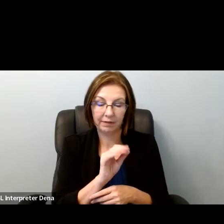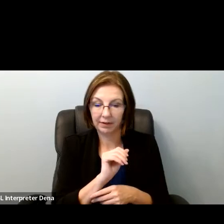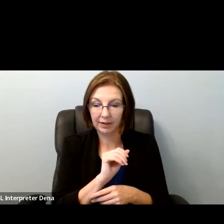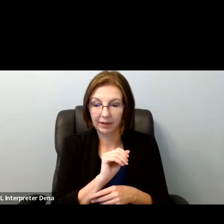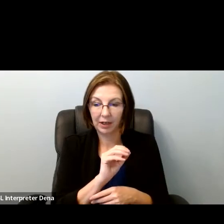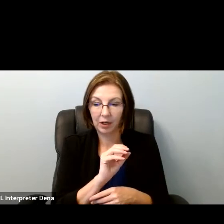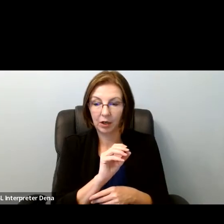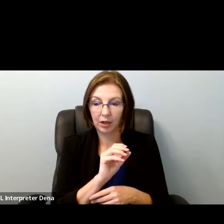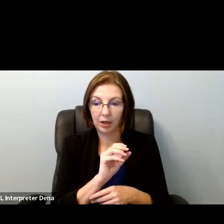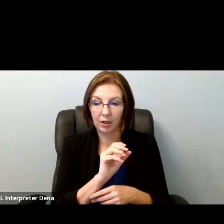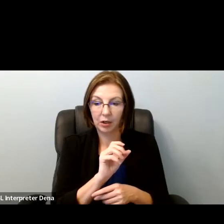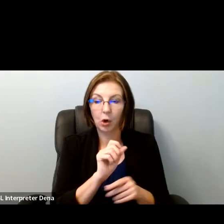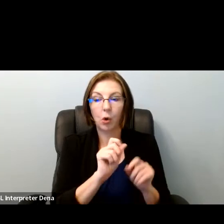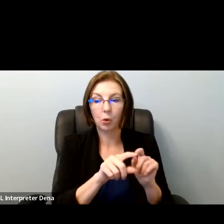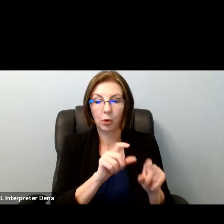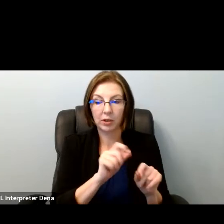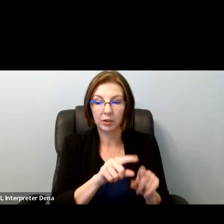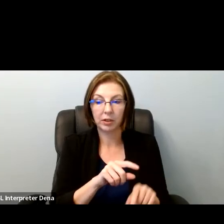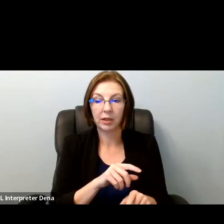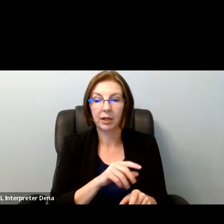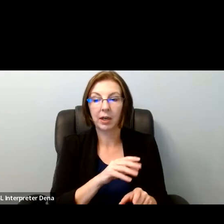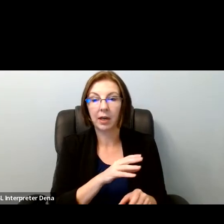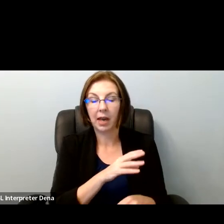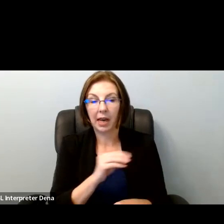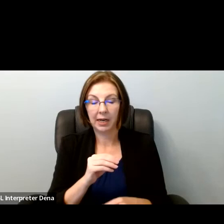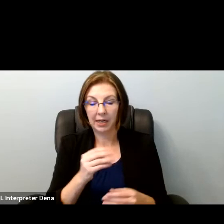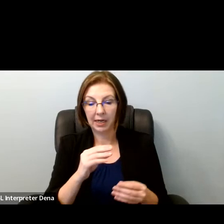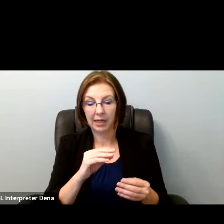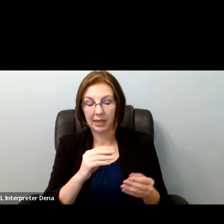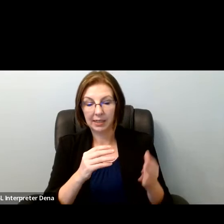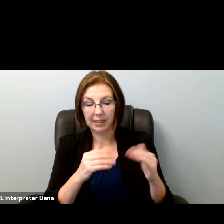email. Number two, chapter of the